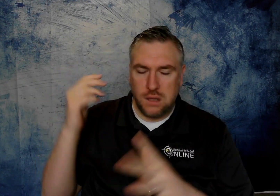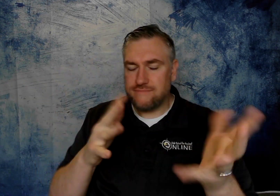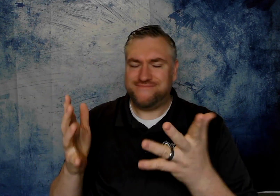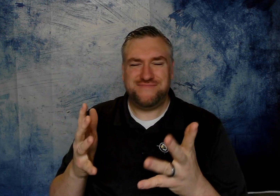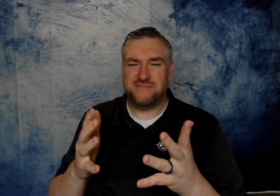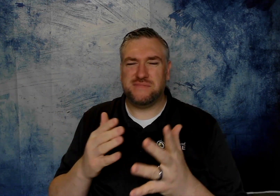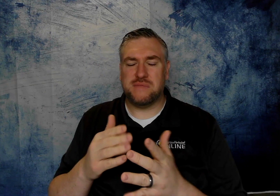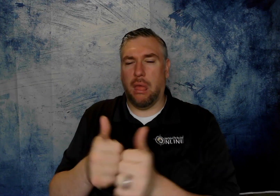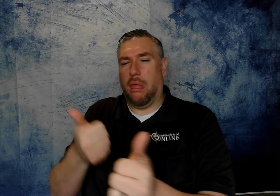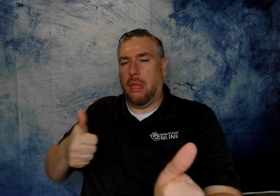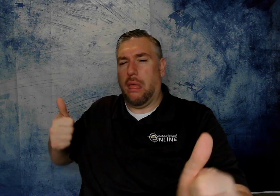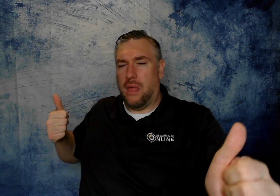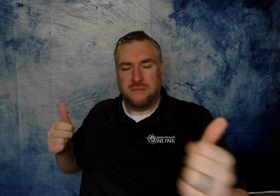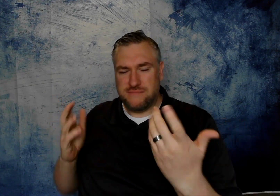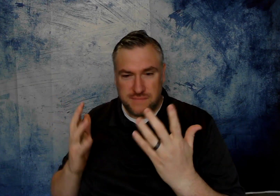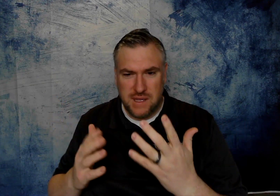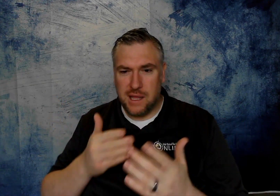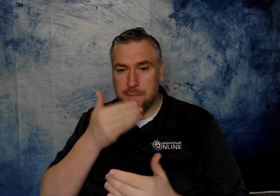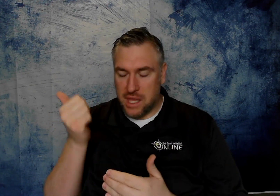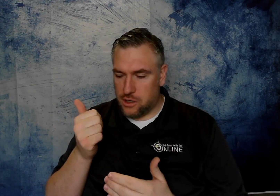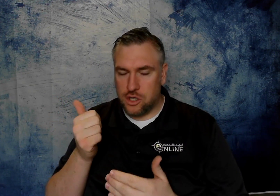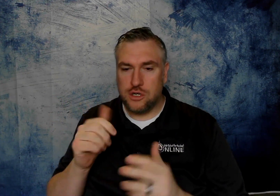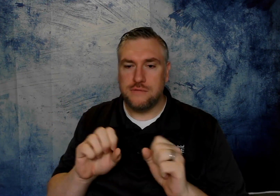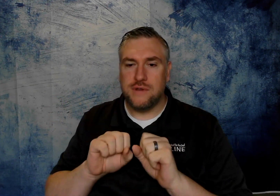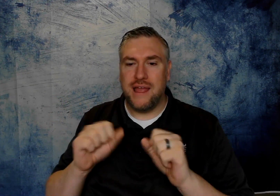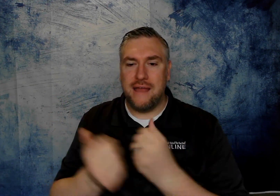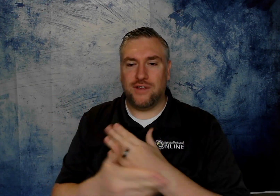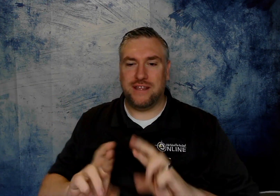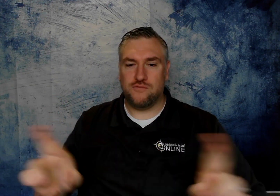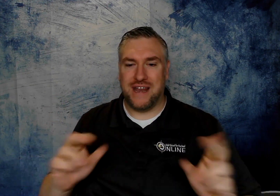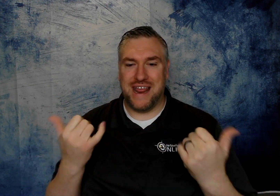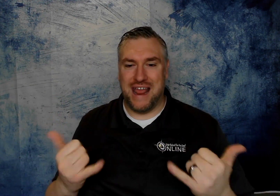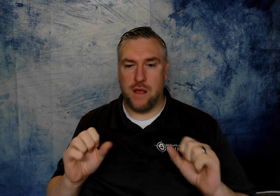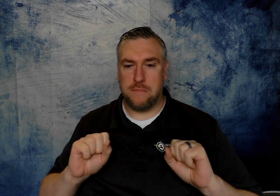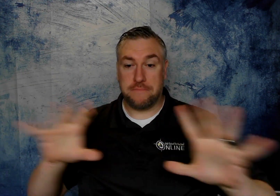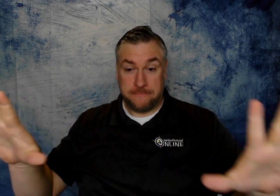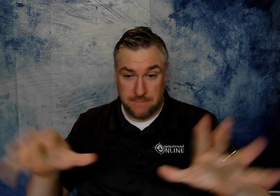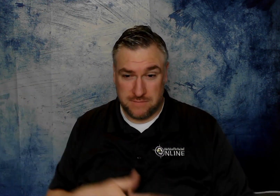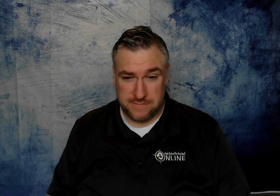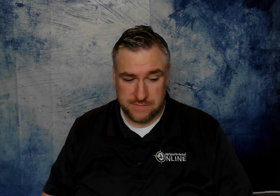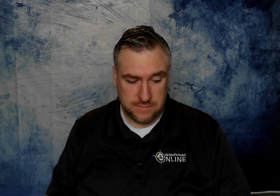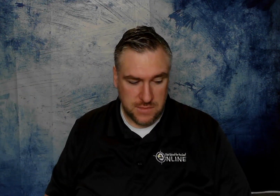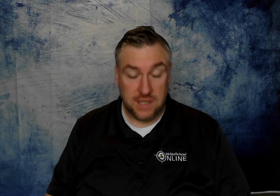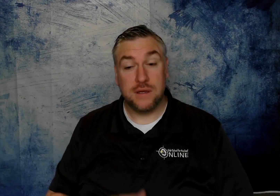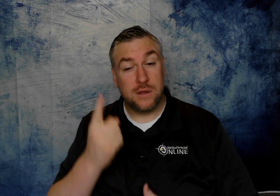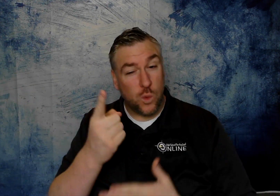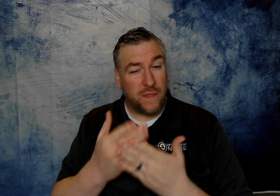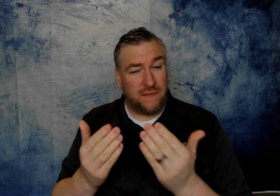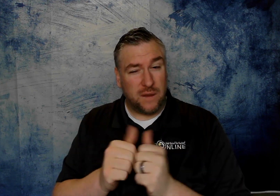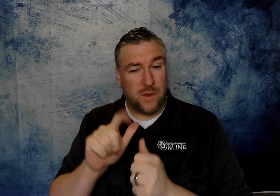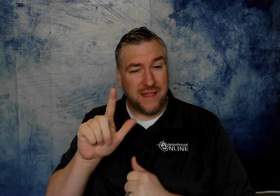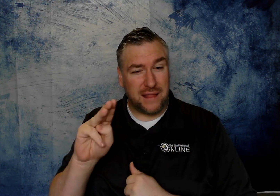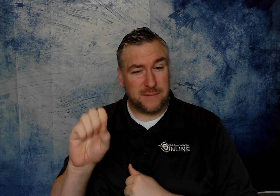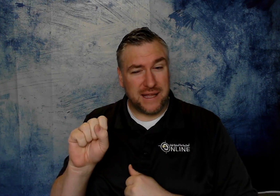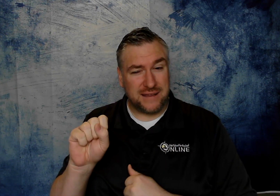and forget and then they just get more and more behind. It's better to have everything ready now. One thing with